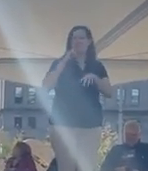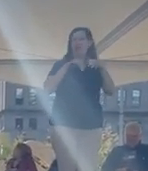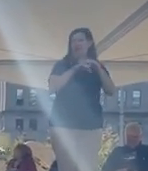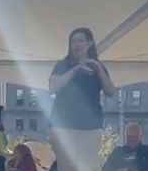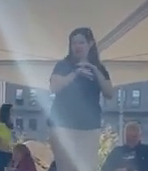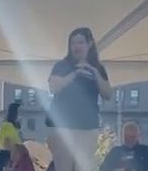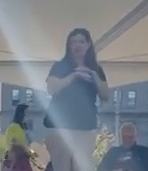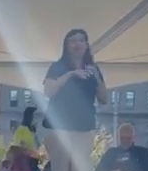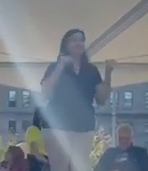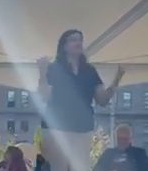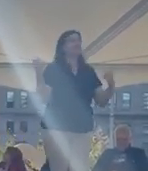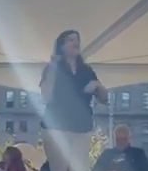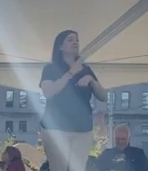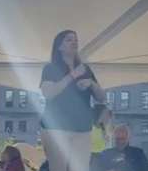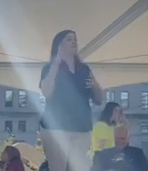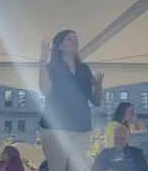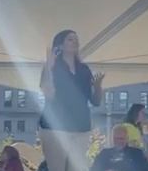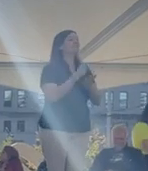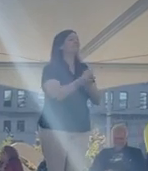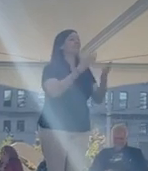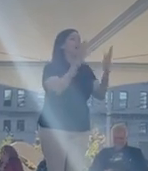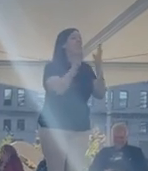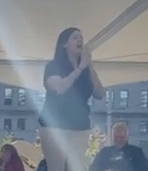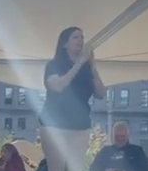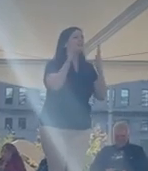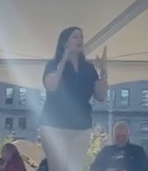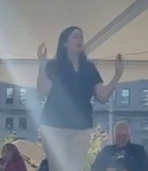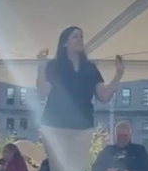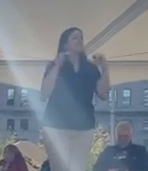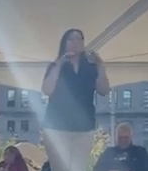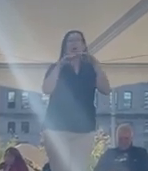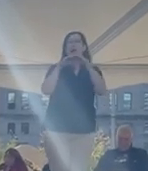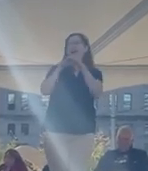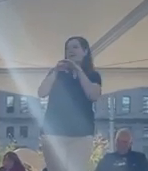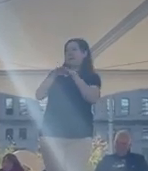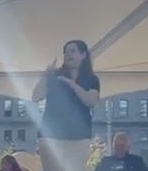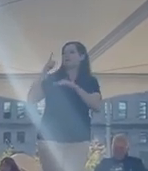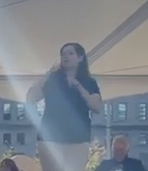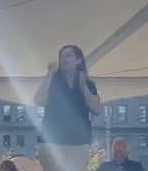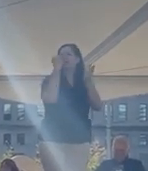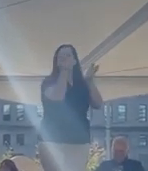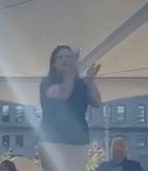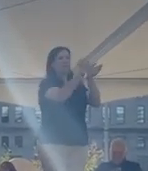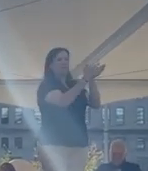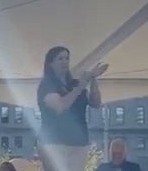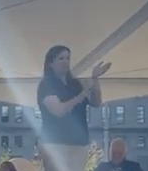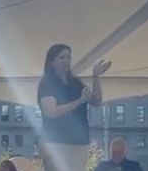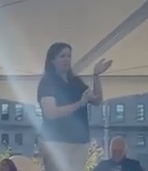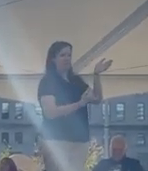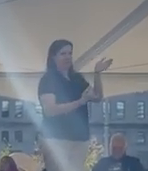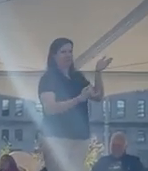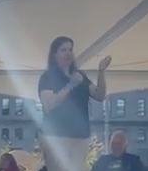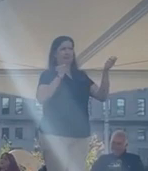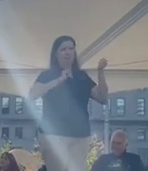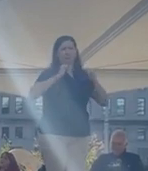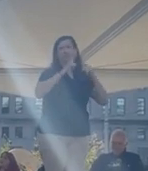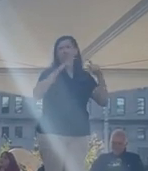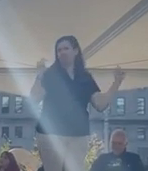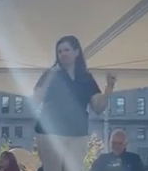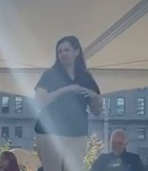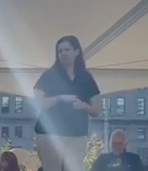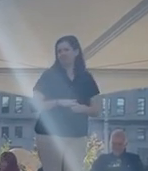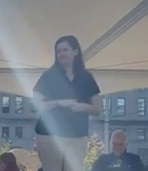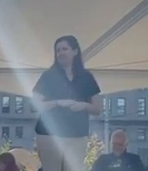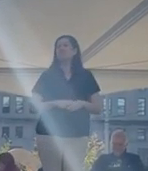Today, we are asking for greater access for the arts. So to get